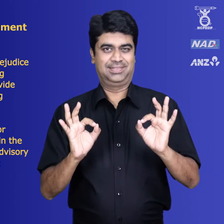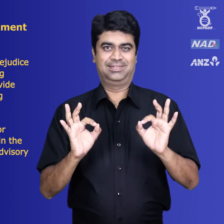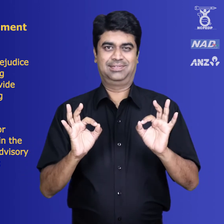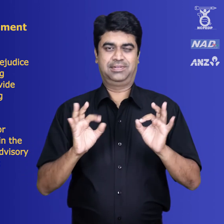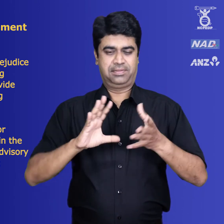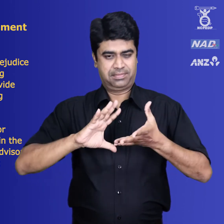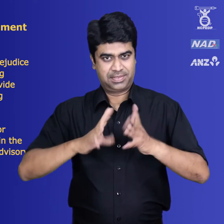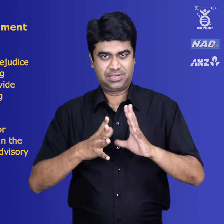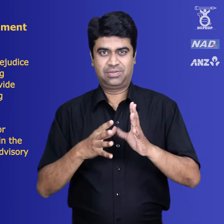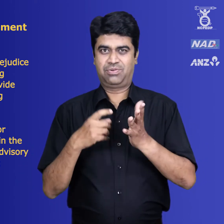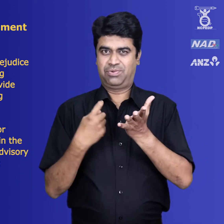Section 70.